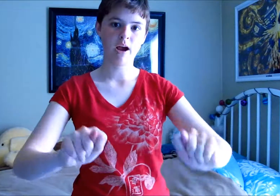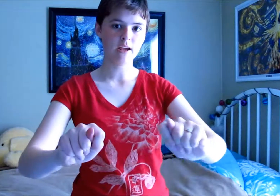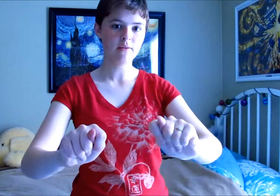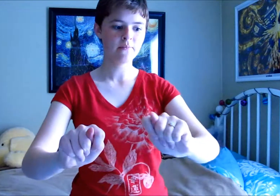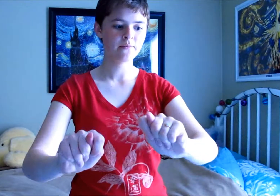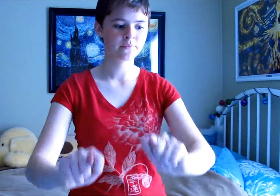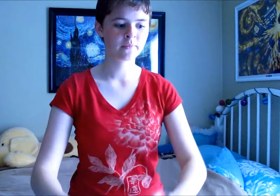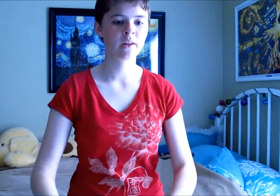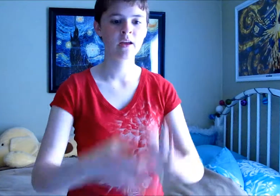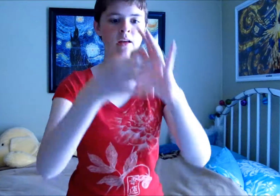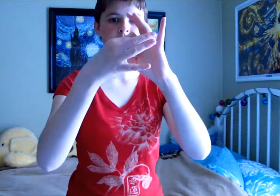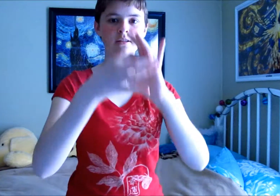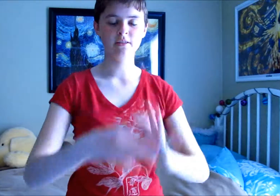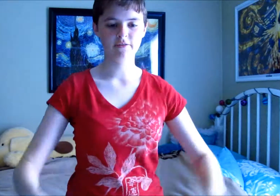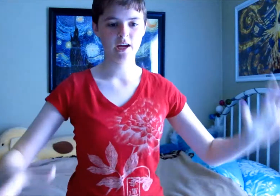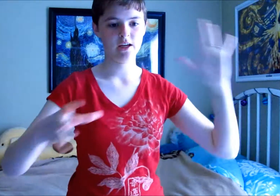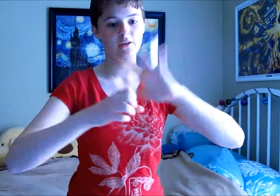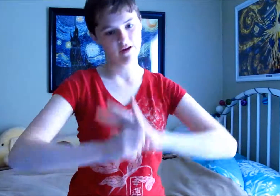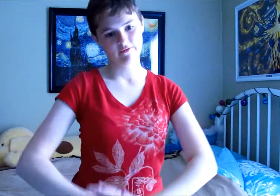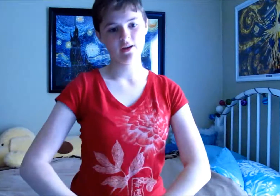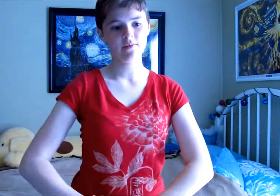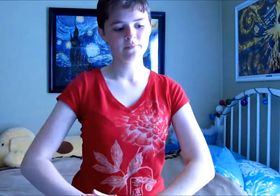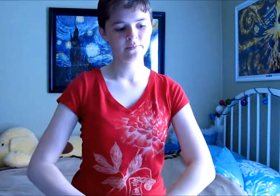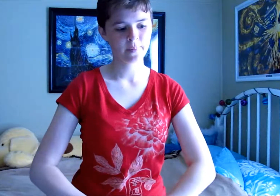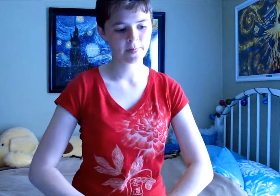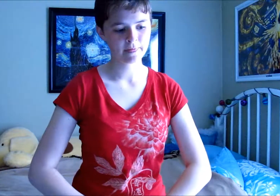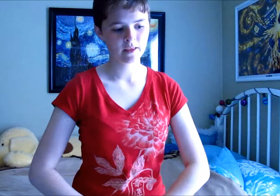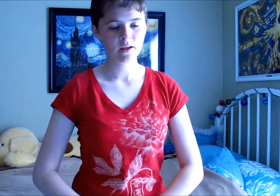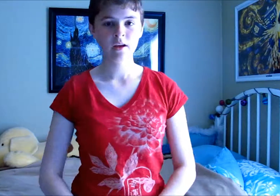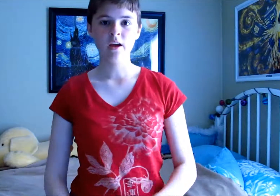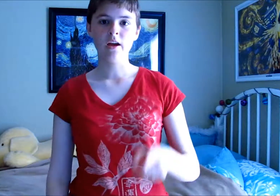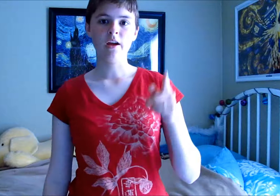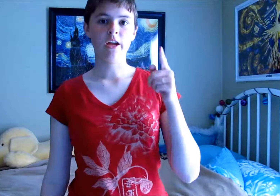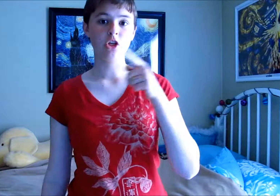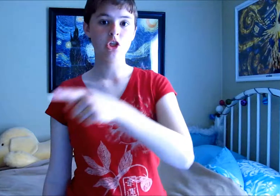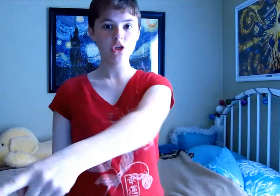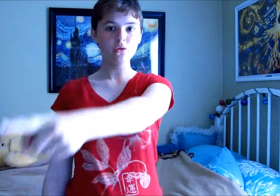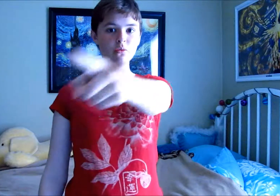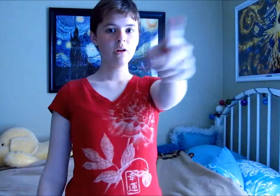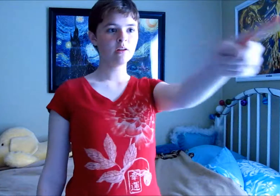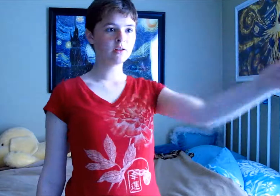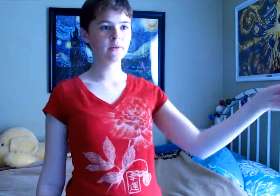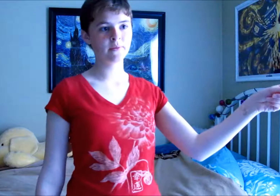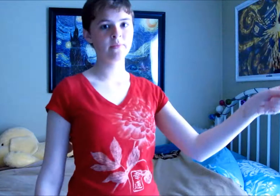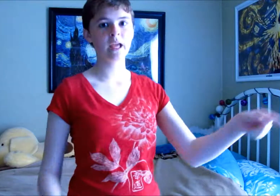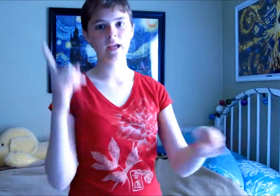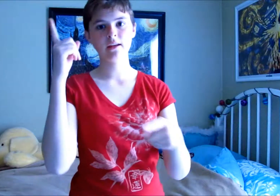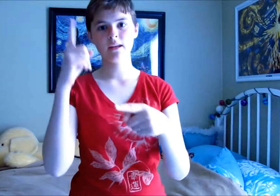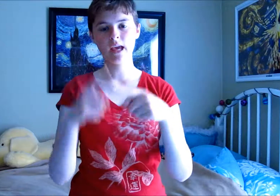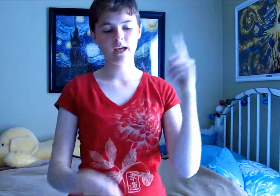try defying gravity. And you